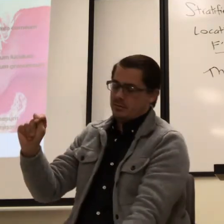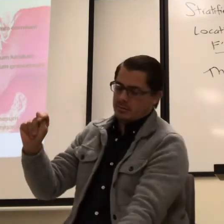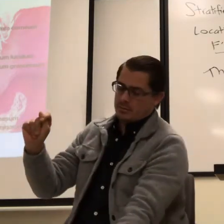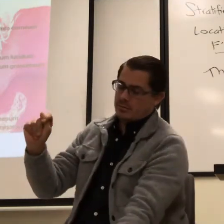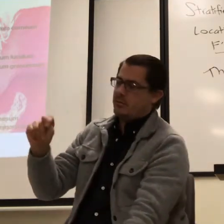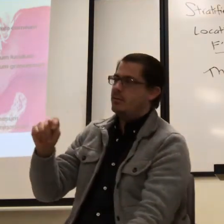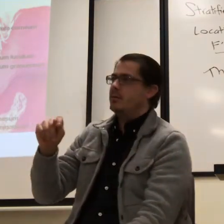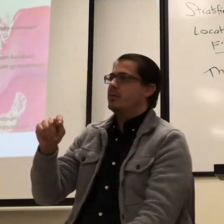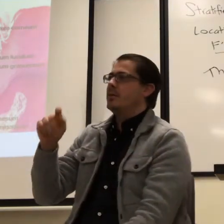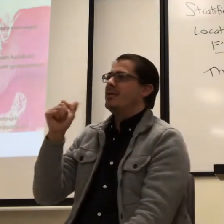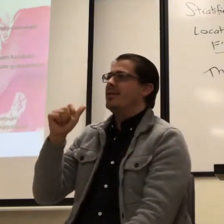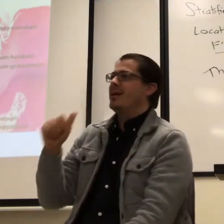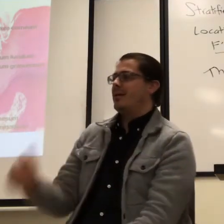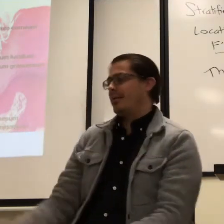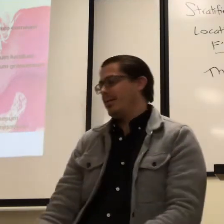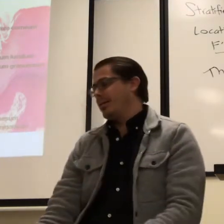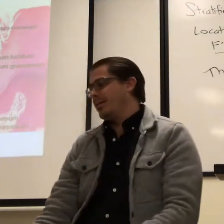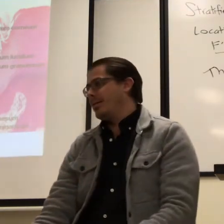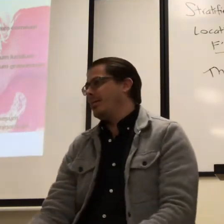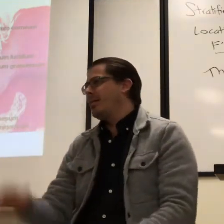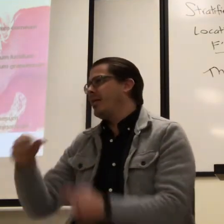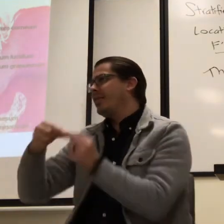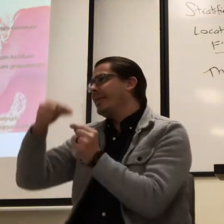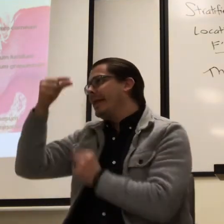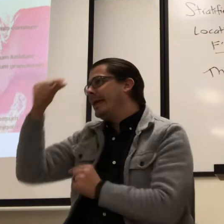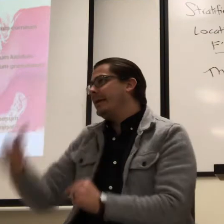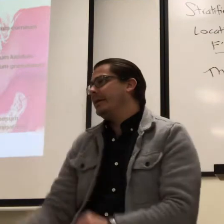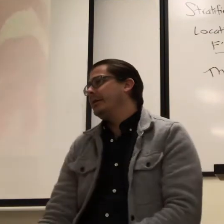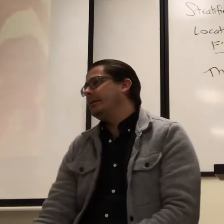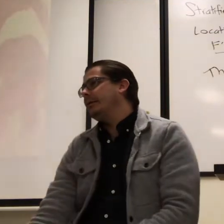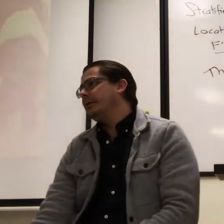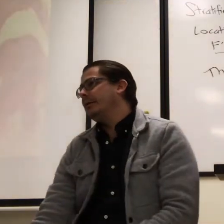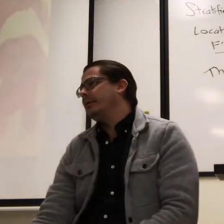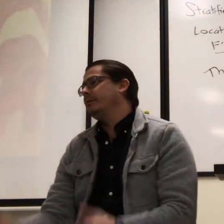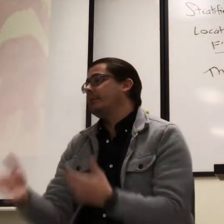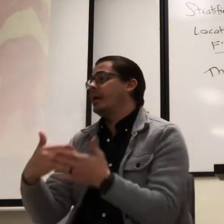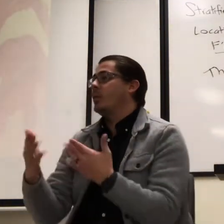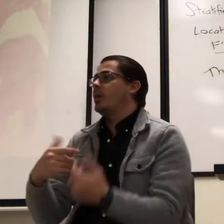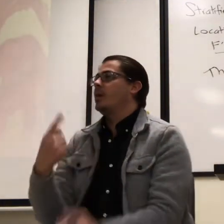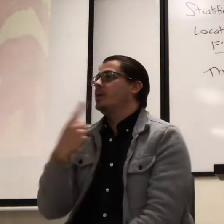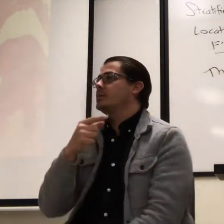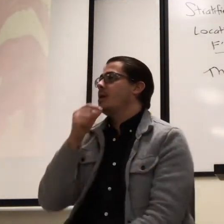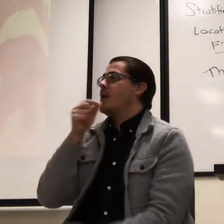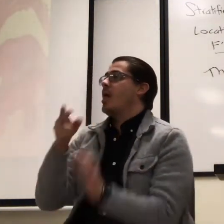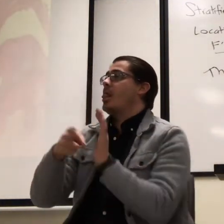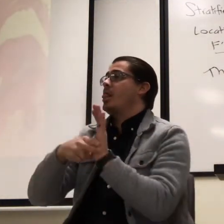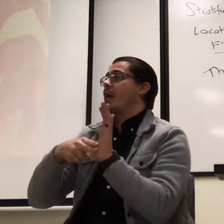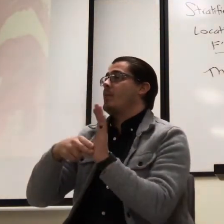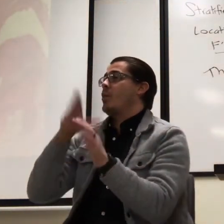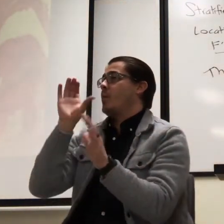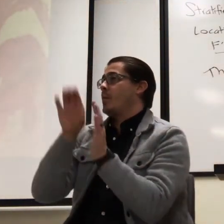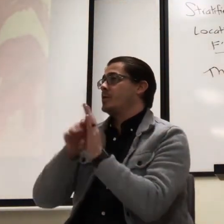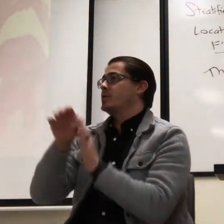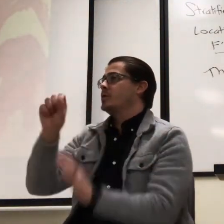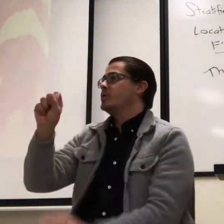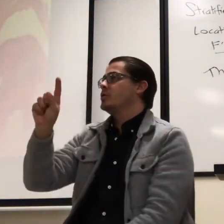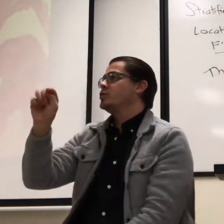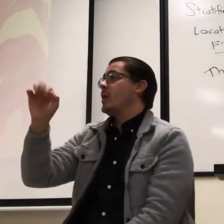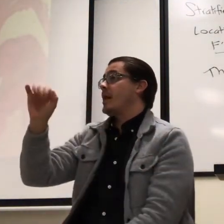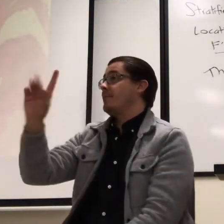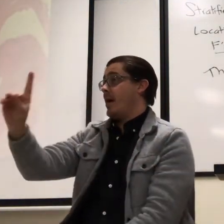Thin skin, like the back of your leg, is a good example. Anyways, here's an unlabeled picture of our